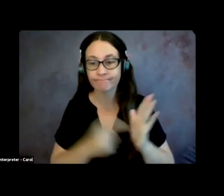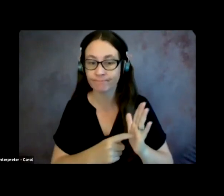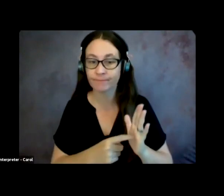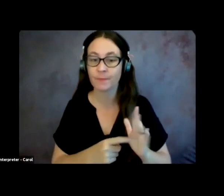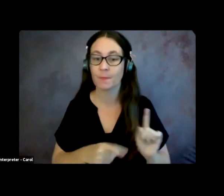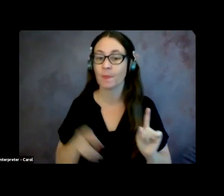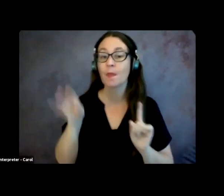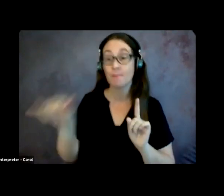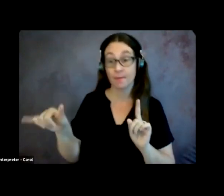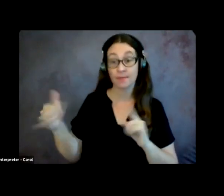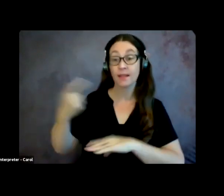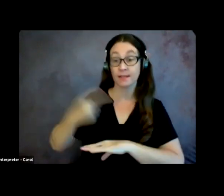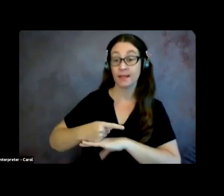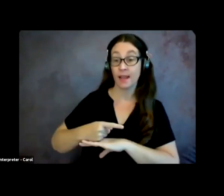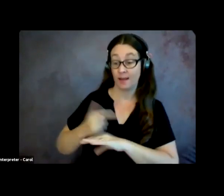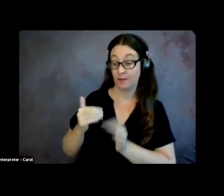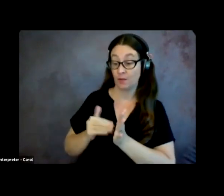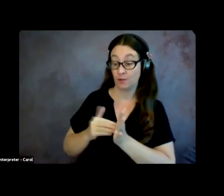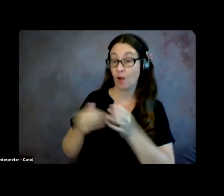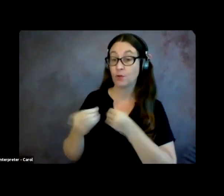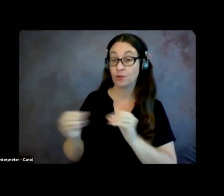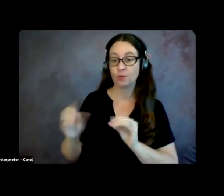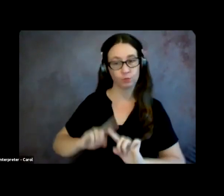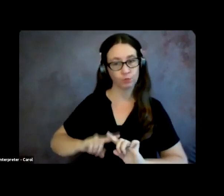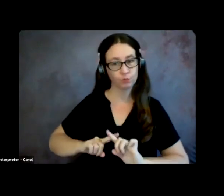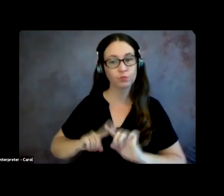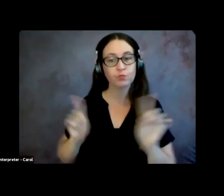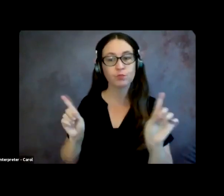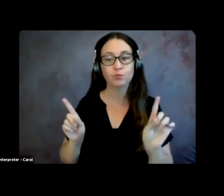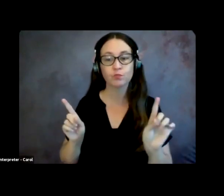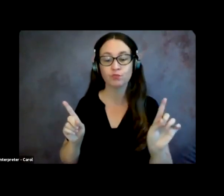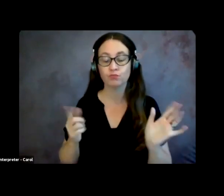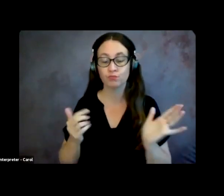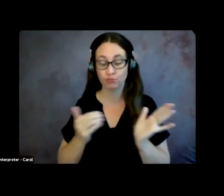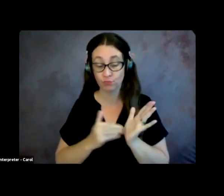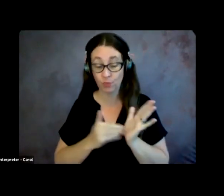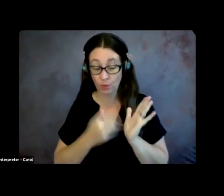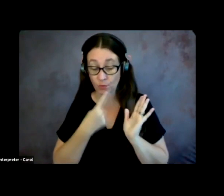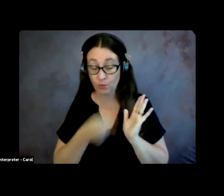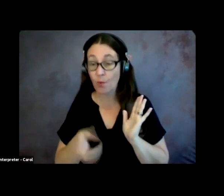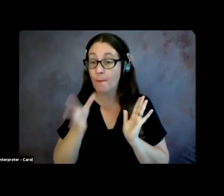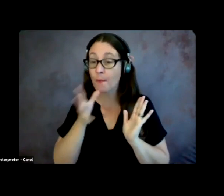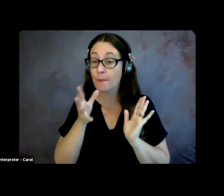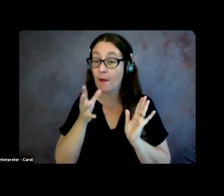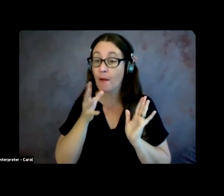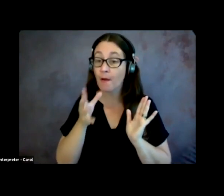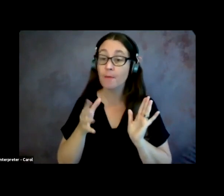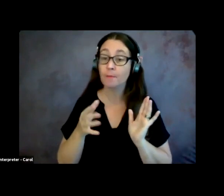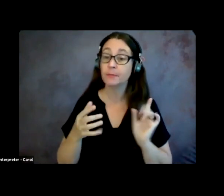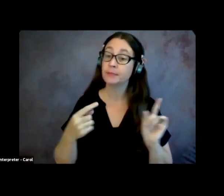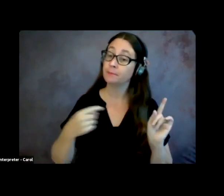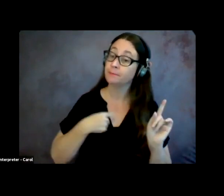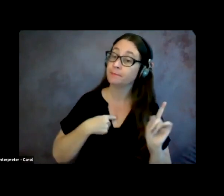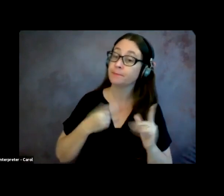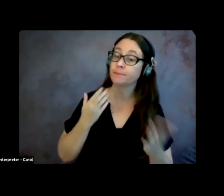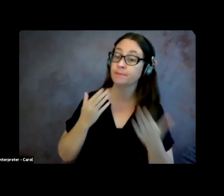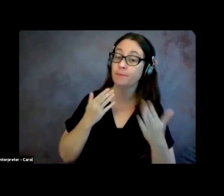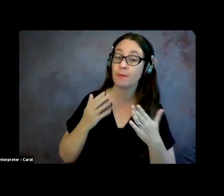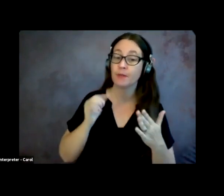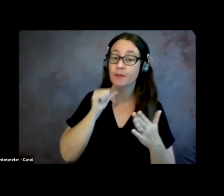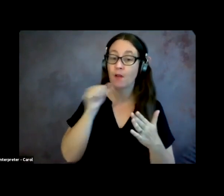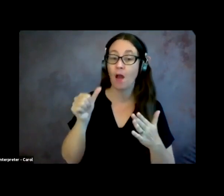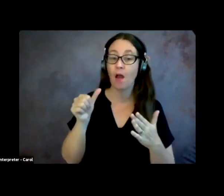else. My mom told my, the doctors told my mom that her daughter, me, would probably not go beyond a third